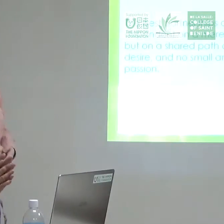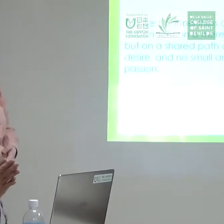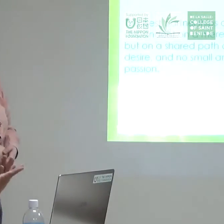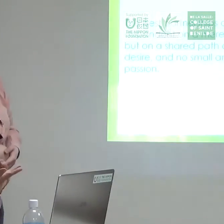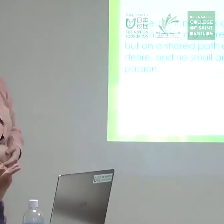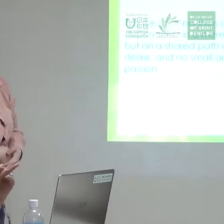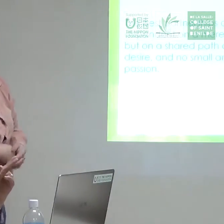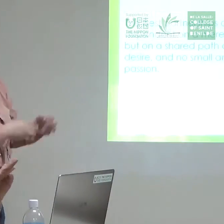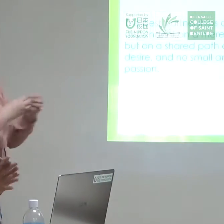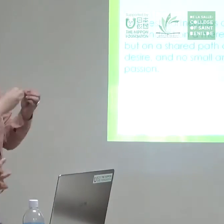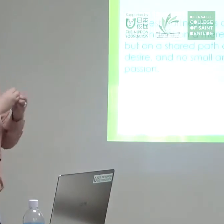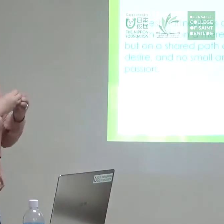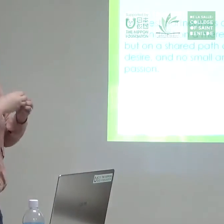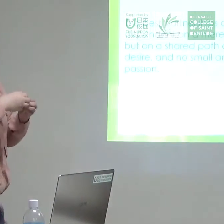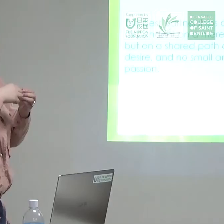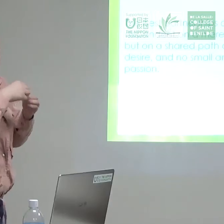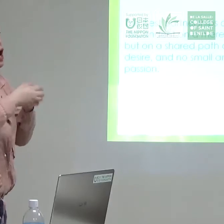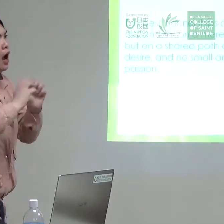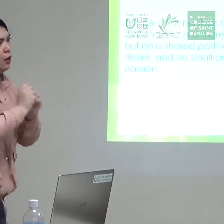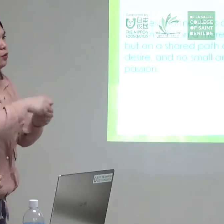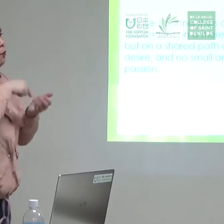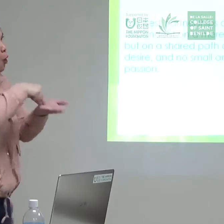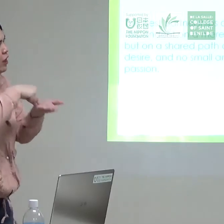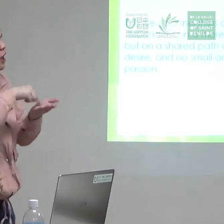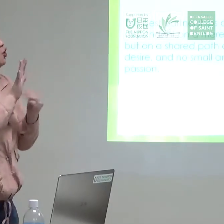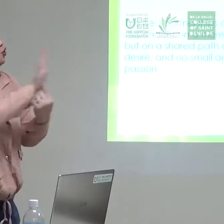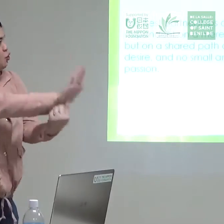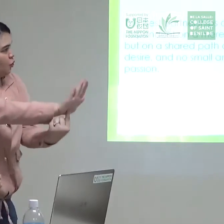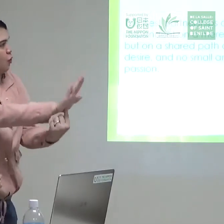It's a matter of modeling and sharing.